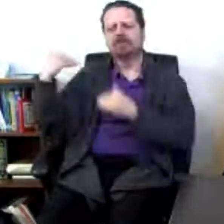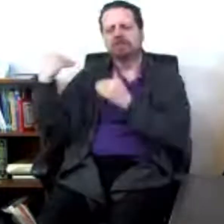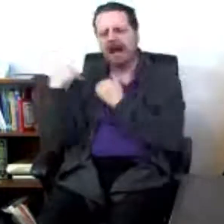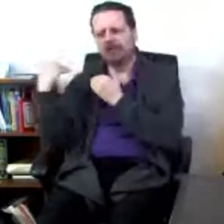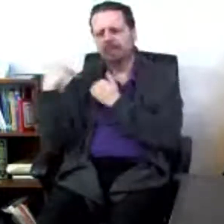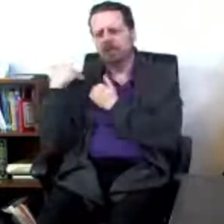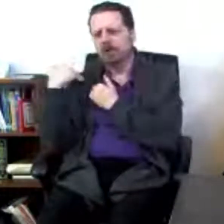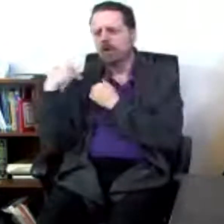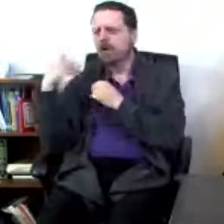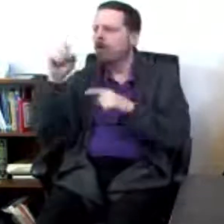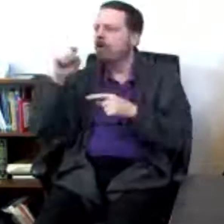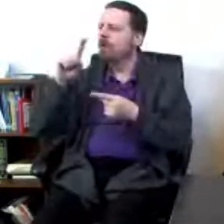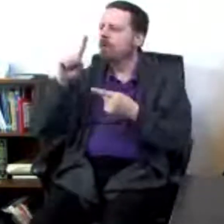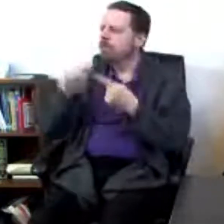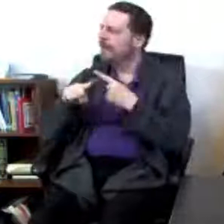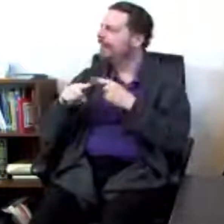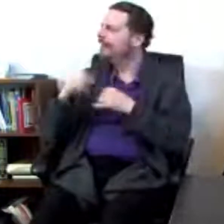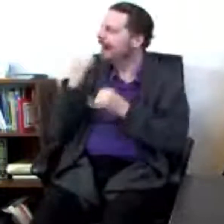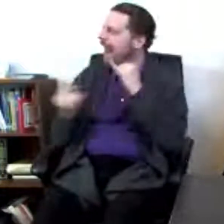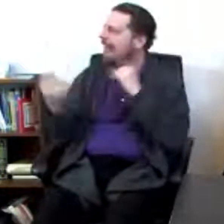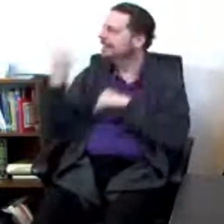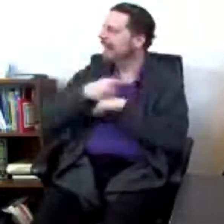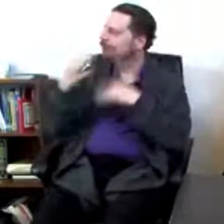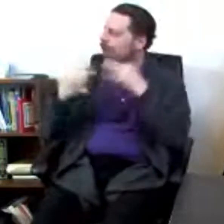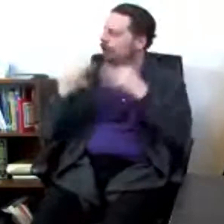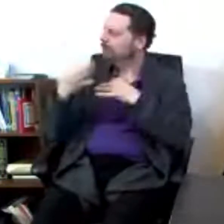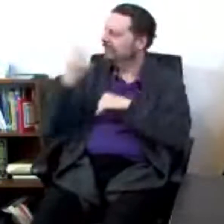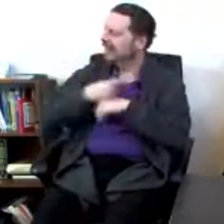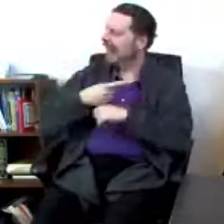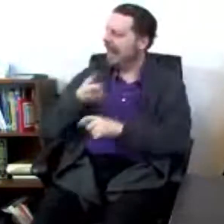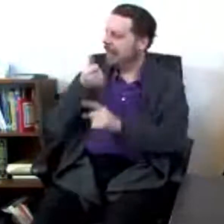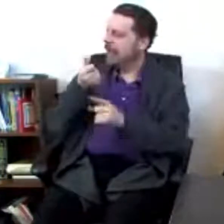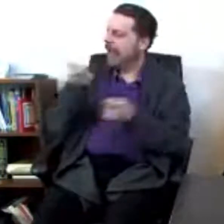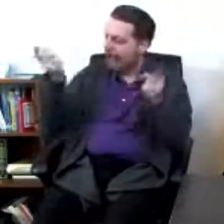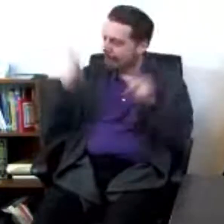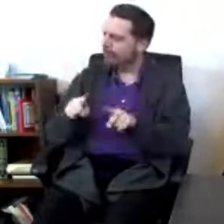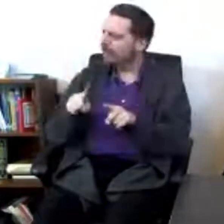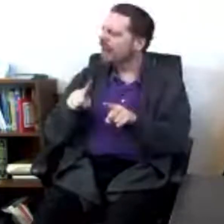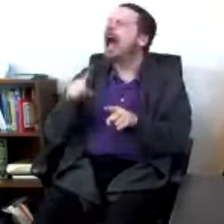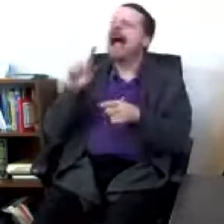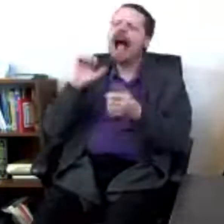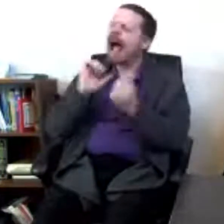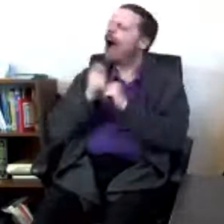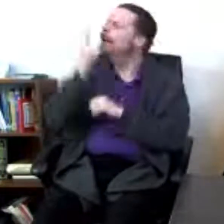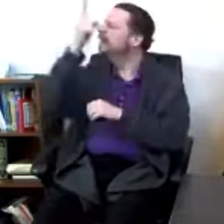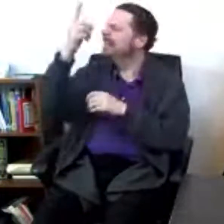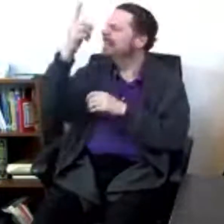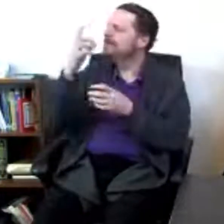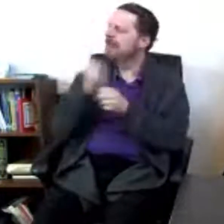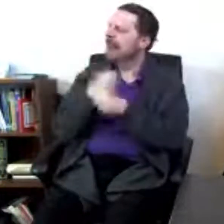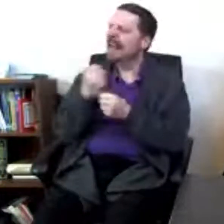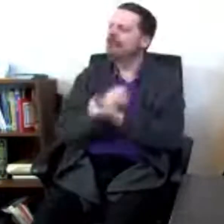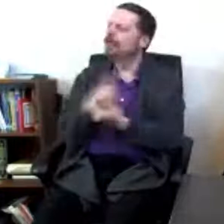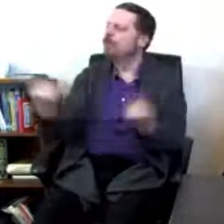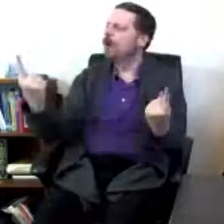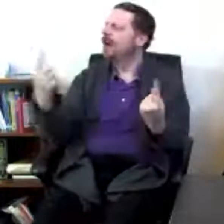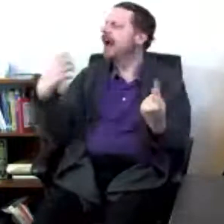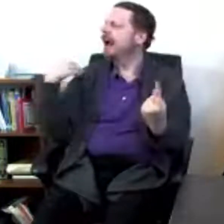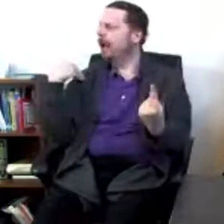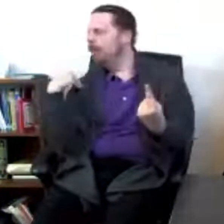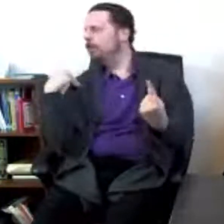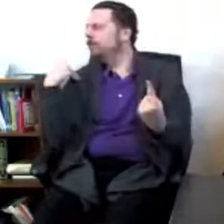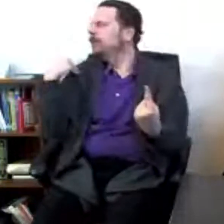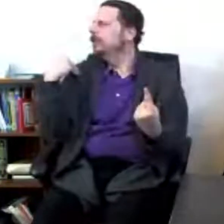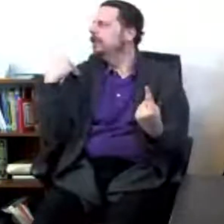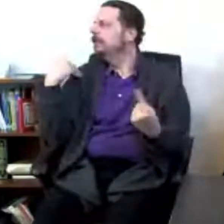before Him on the Day of Judgment? How could He do it? He says, as He created them